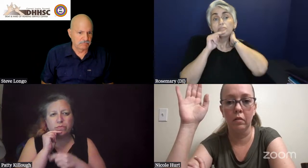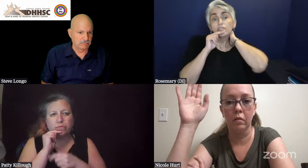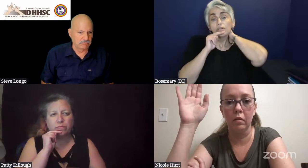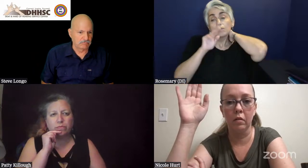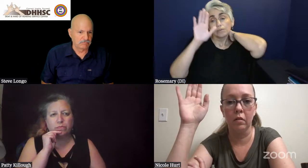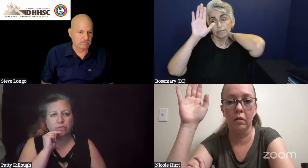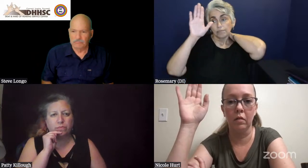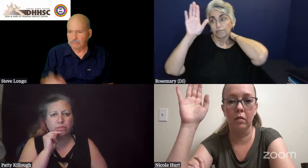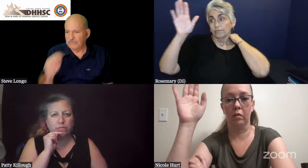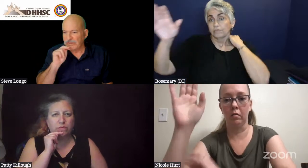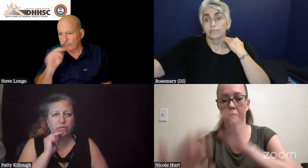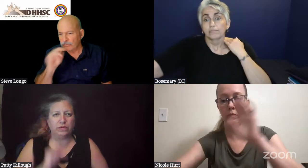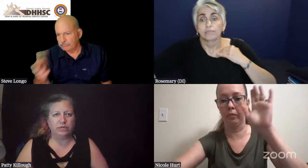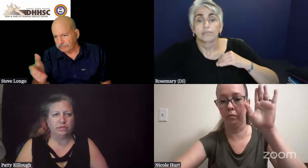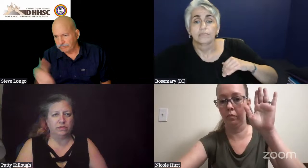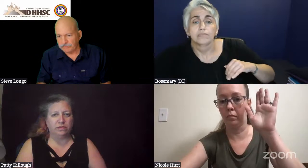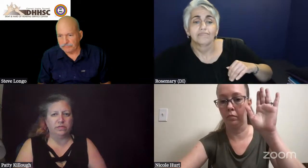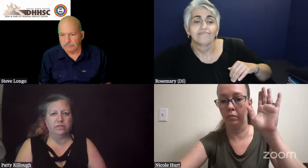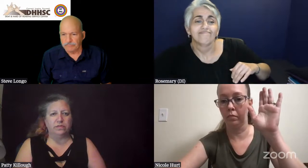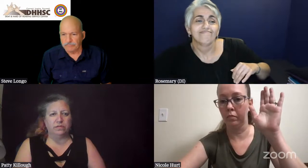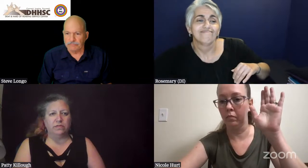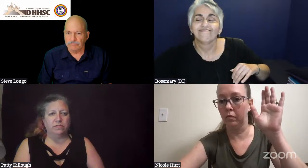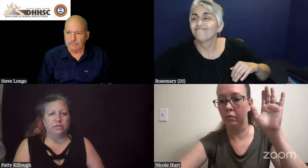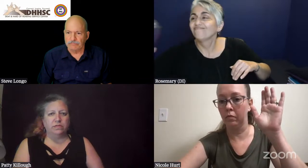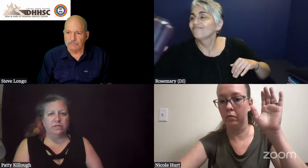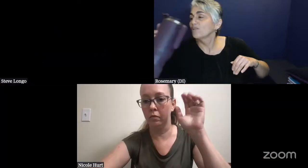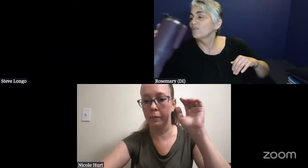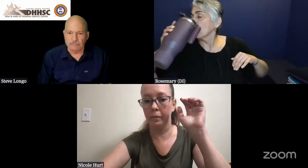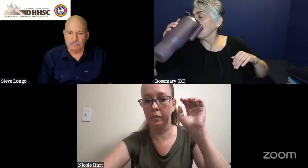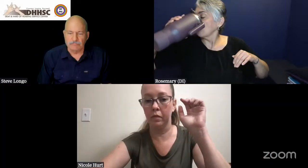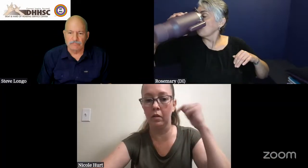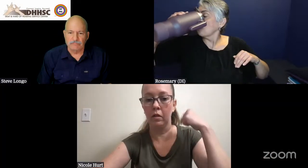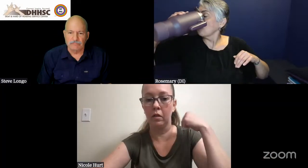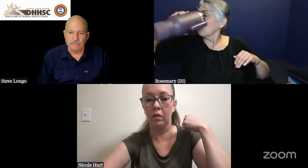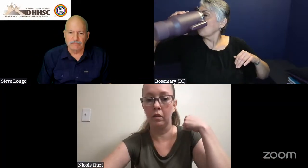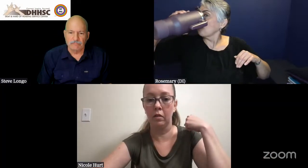So does that make sense, Nicole?